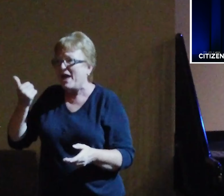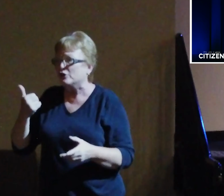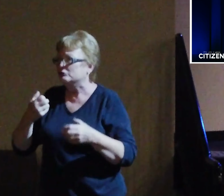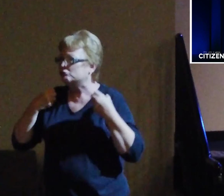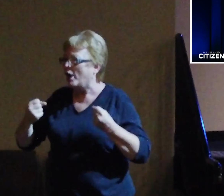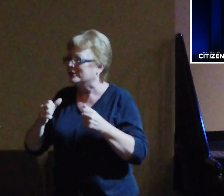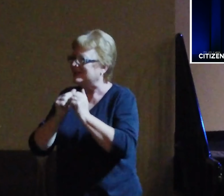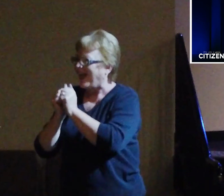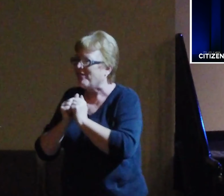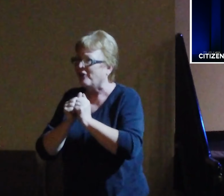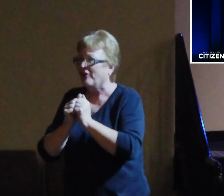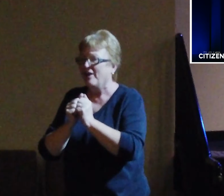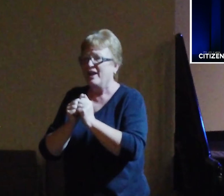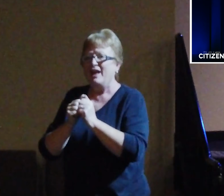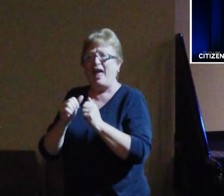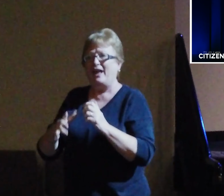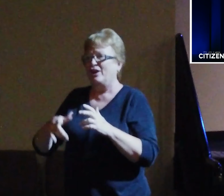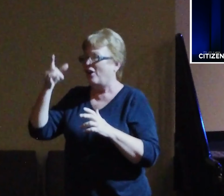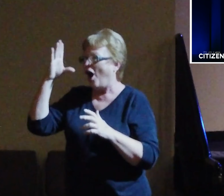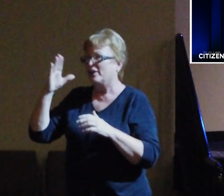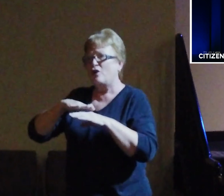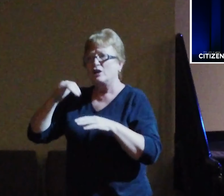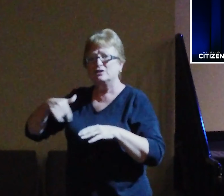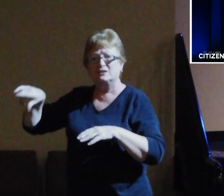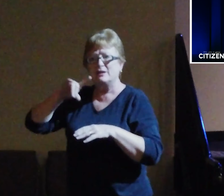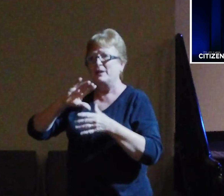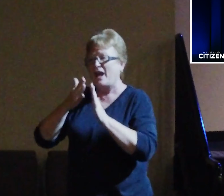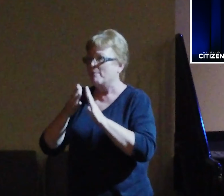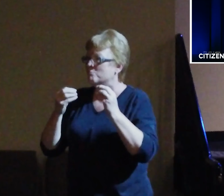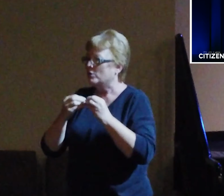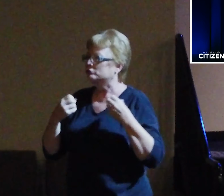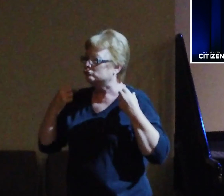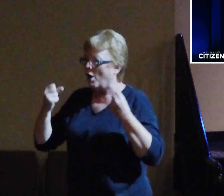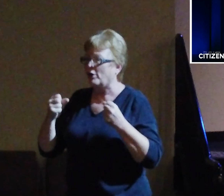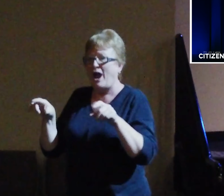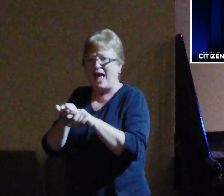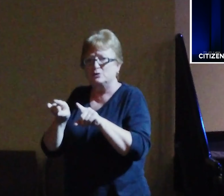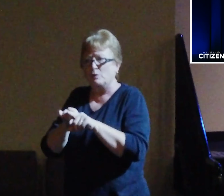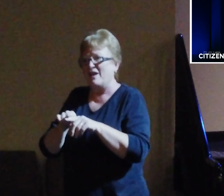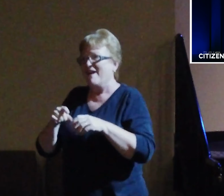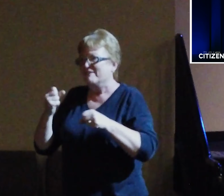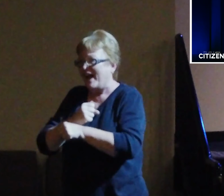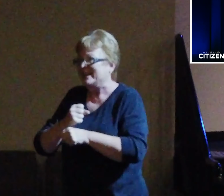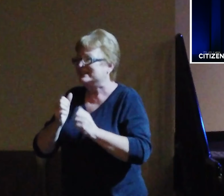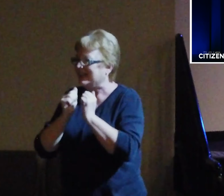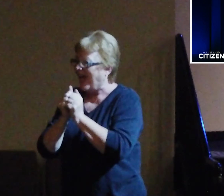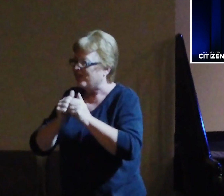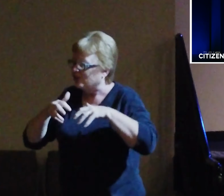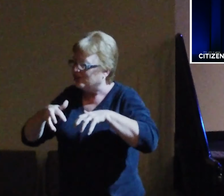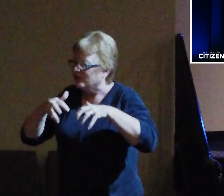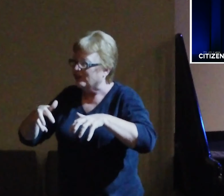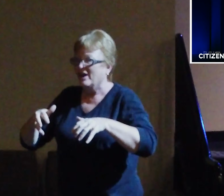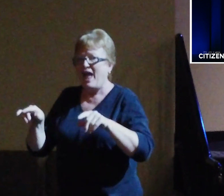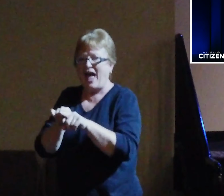only has God called us to gather, but we're stronger when we do. And God has made his church to be that way.